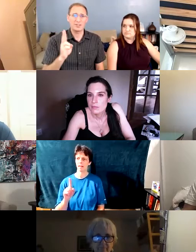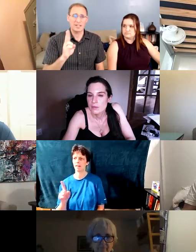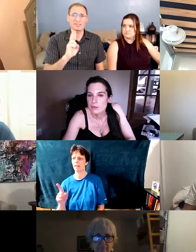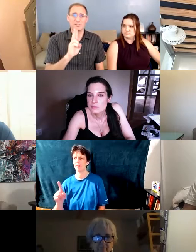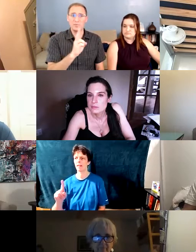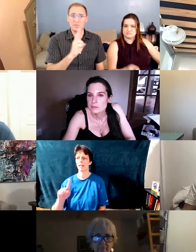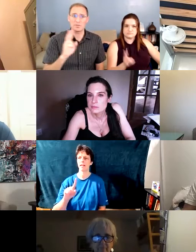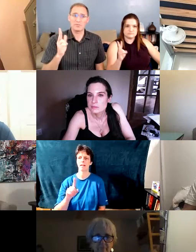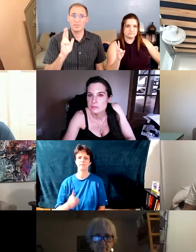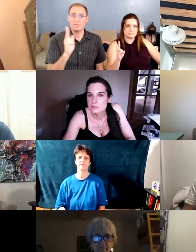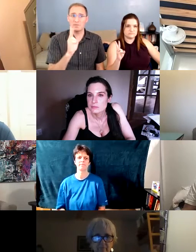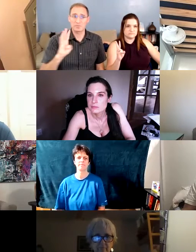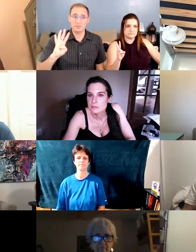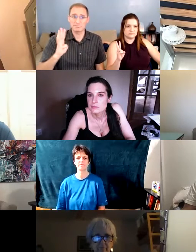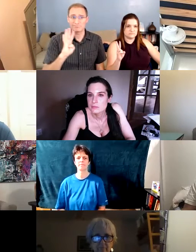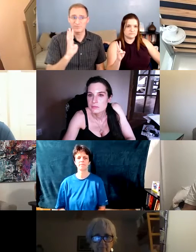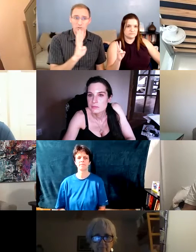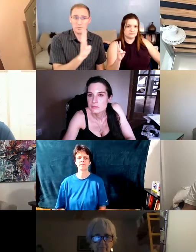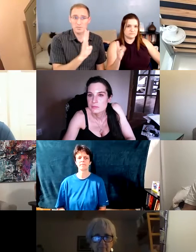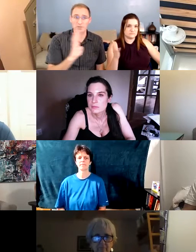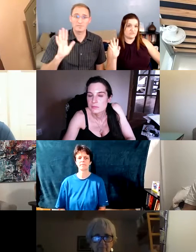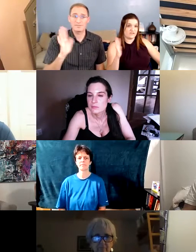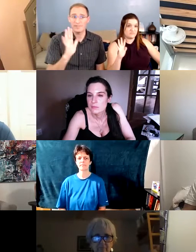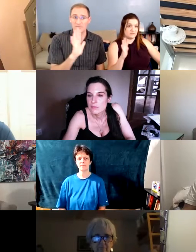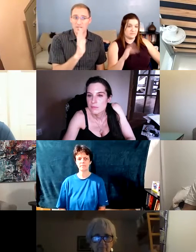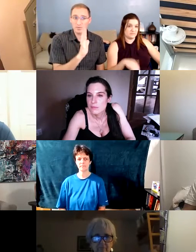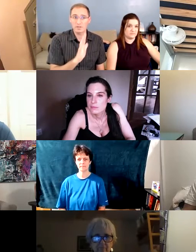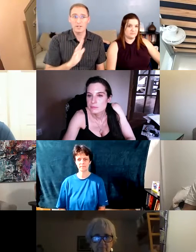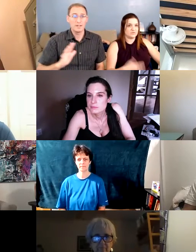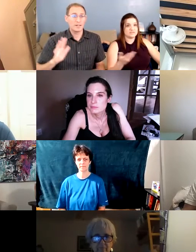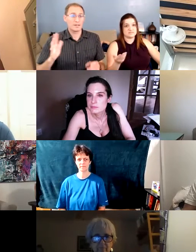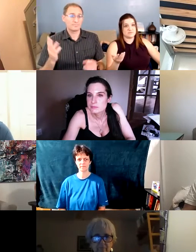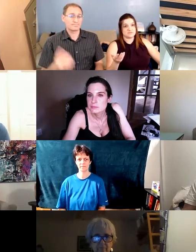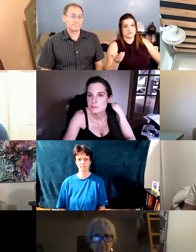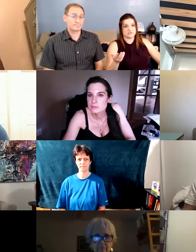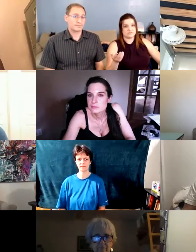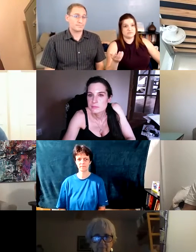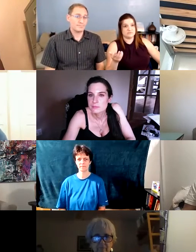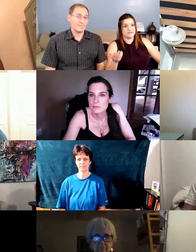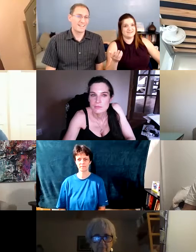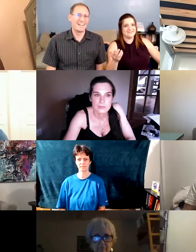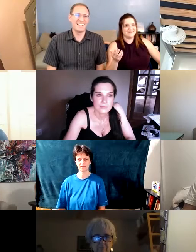and say, okay, this is 2 people, 3 people, 4 people, 5 people. No, 6 people doesn't work.